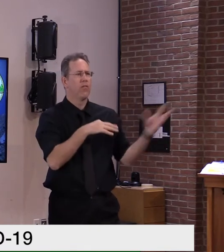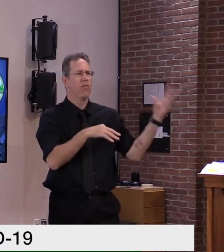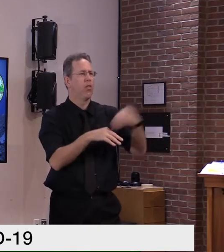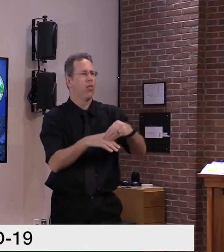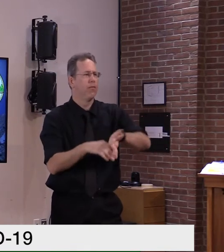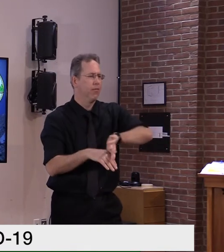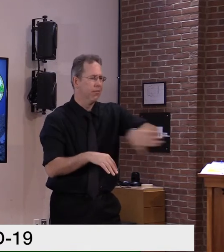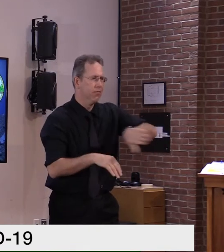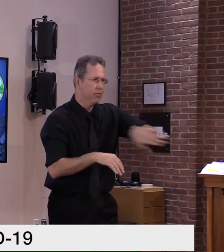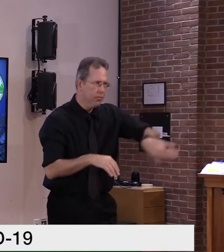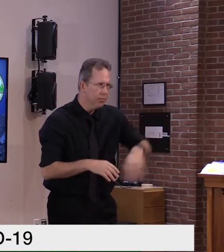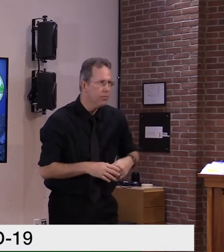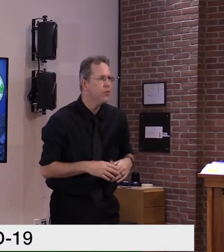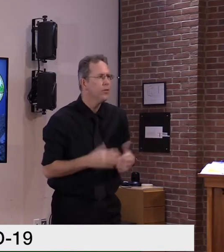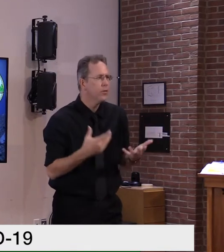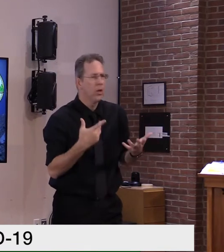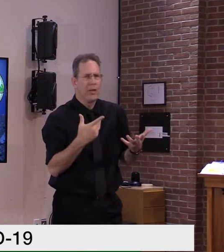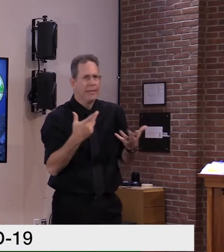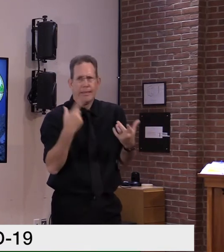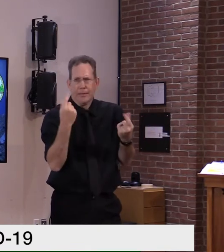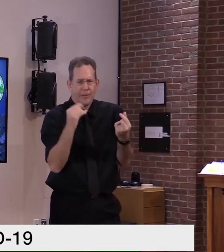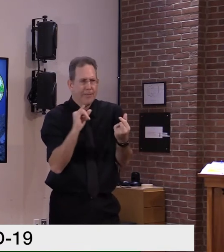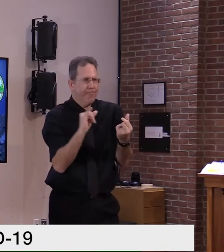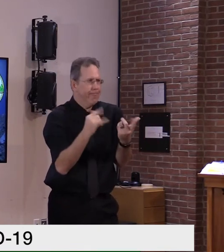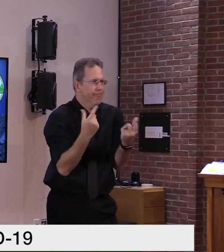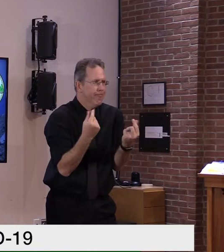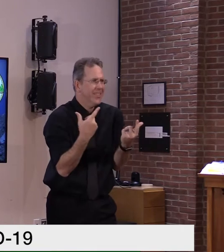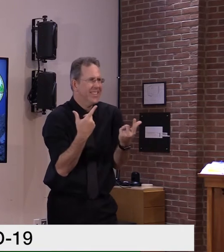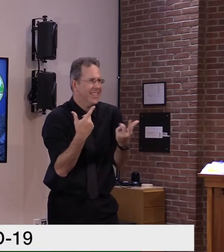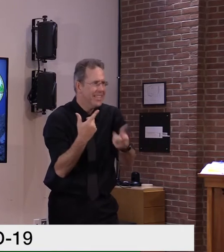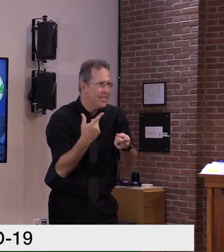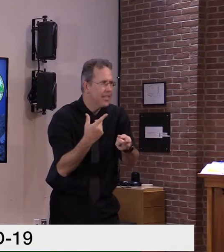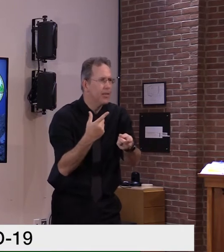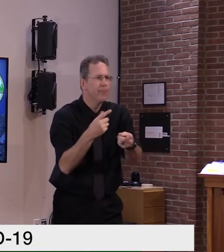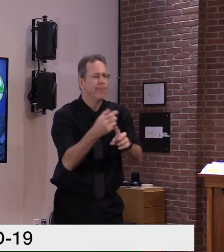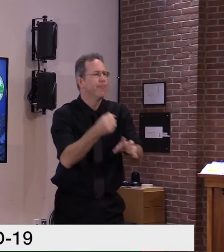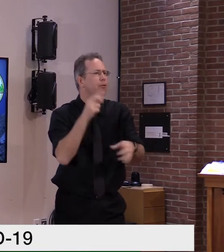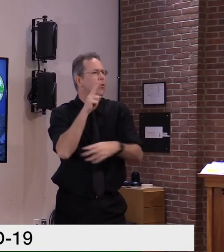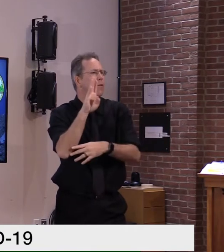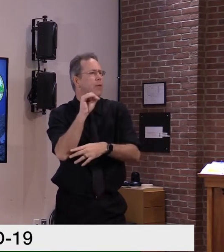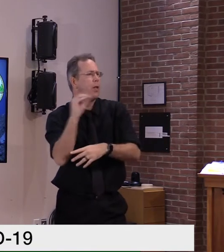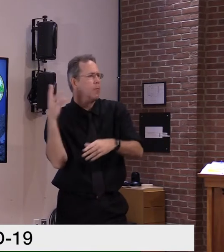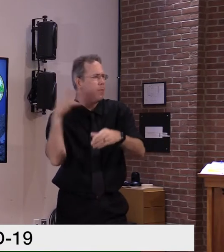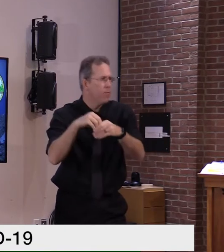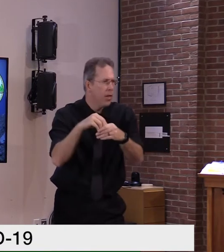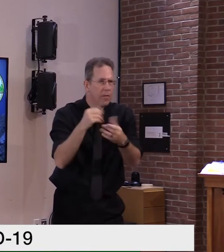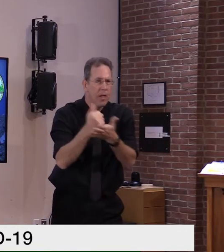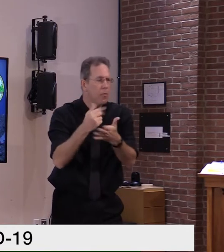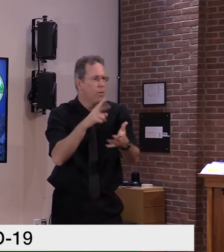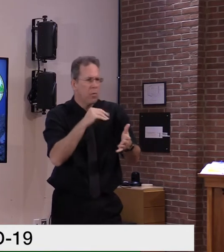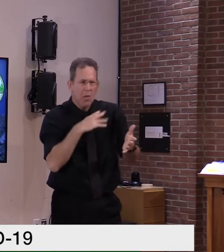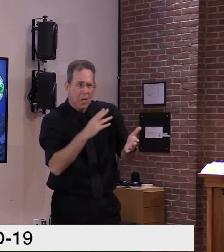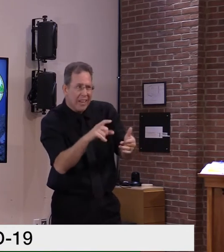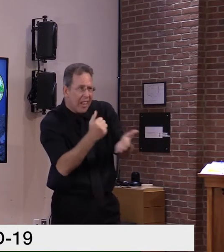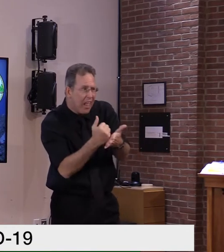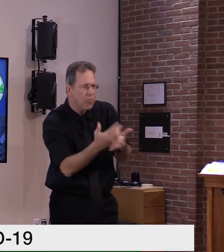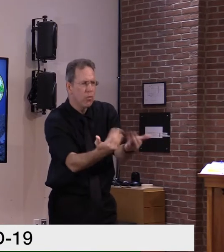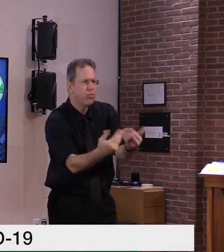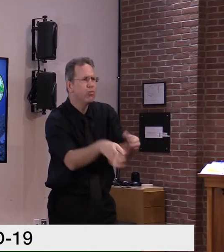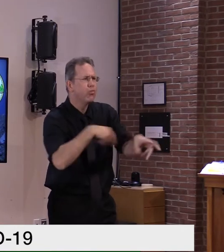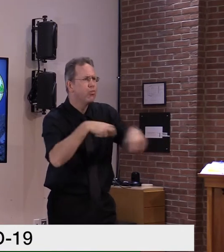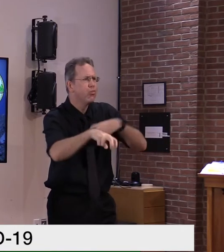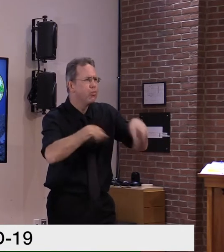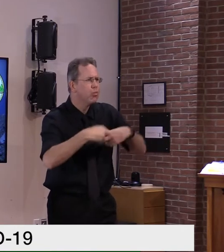been very helpful in terms of moving patients and helping us locate various things. And the National Guard's been very helpful in